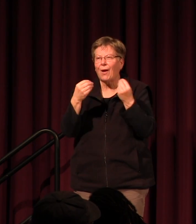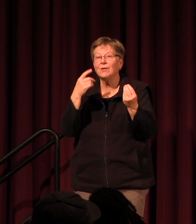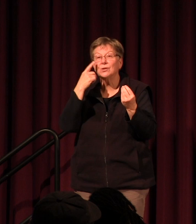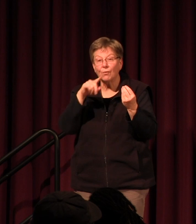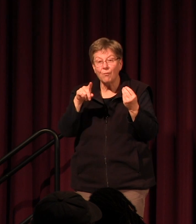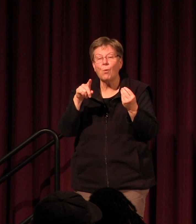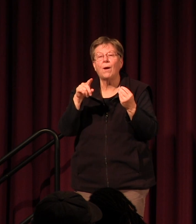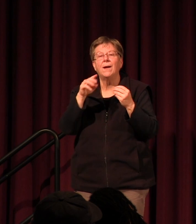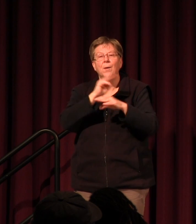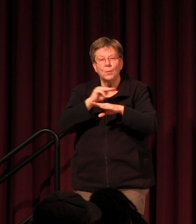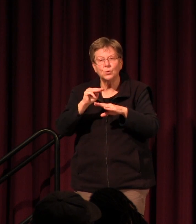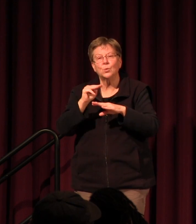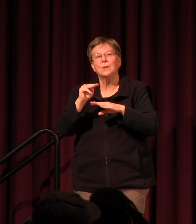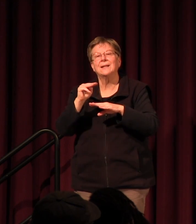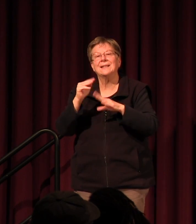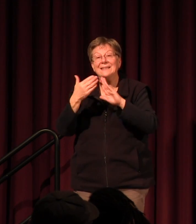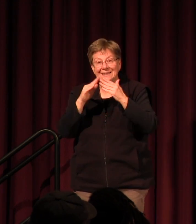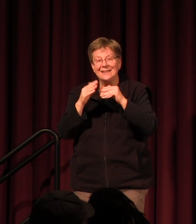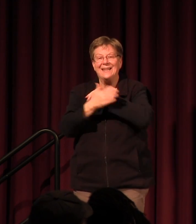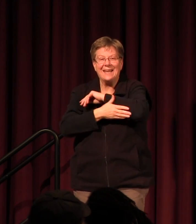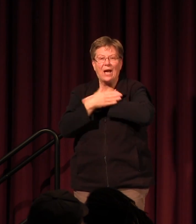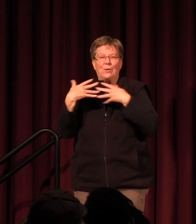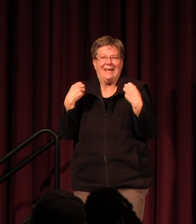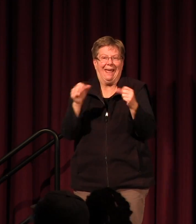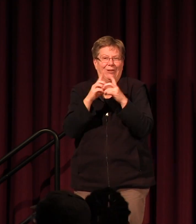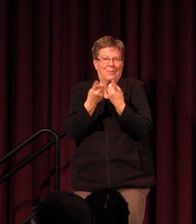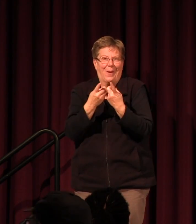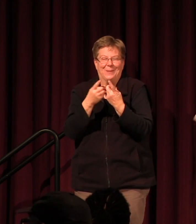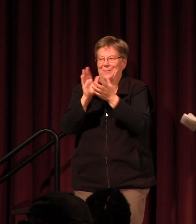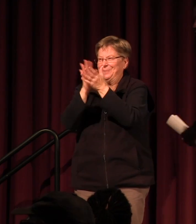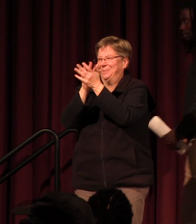Missoula City County Health Department.